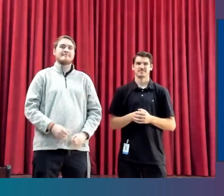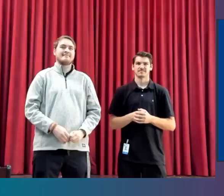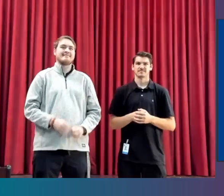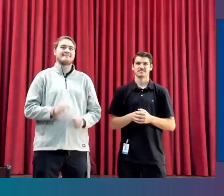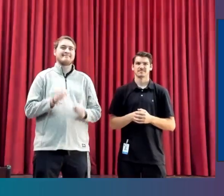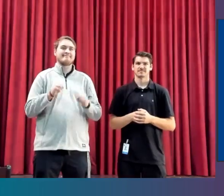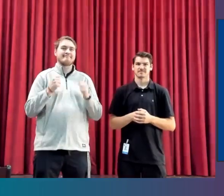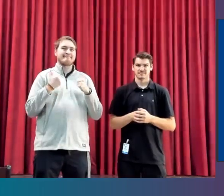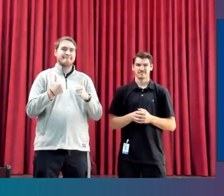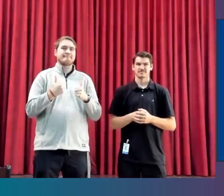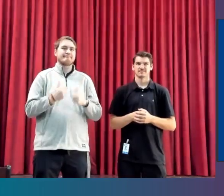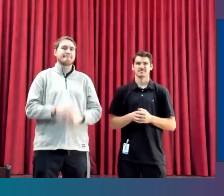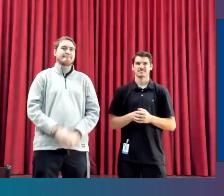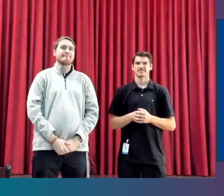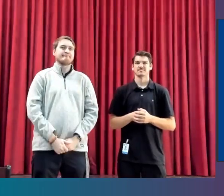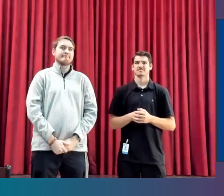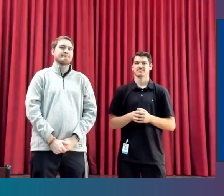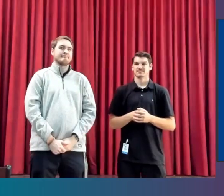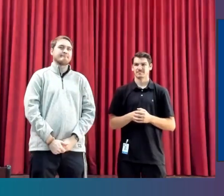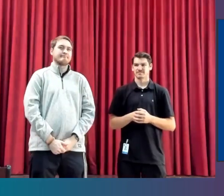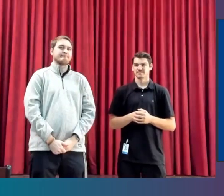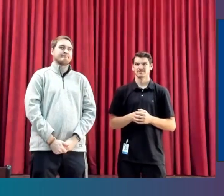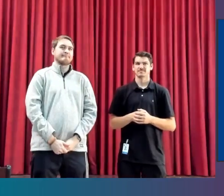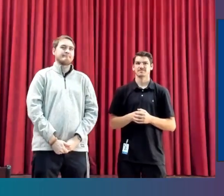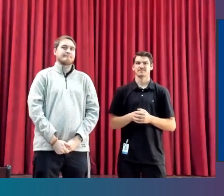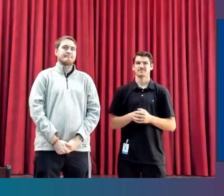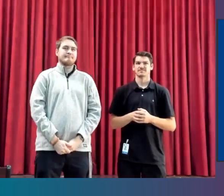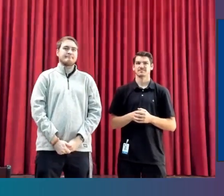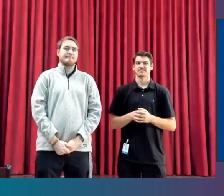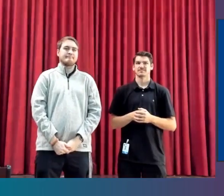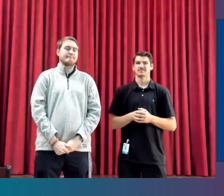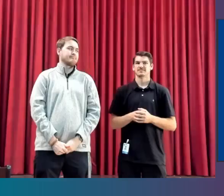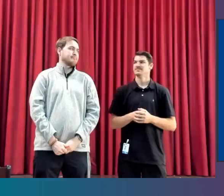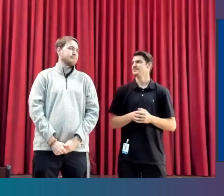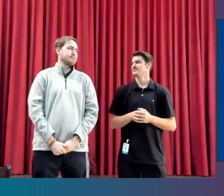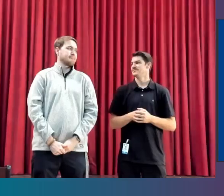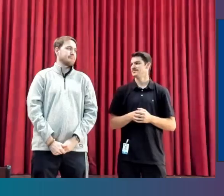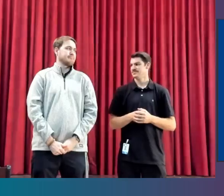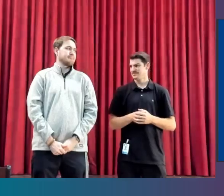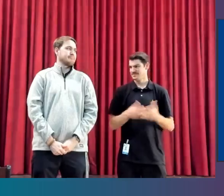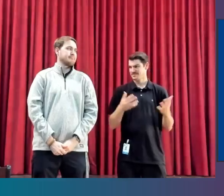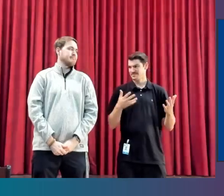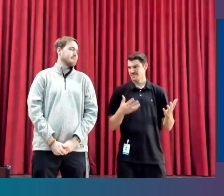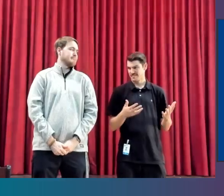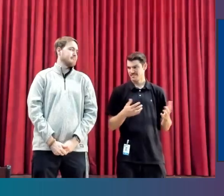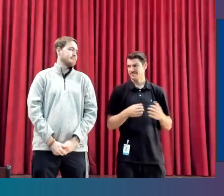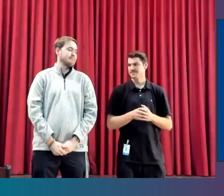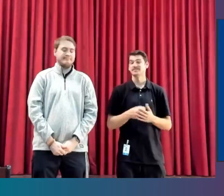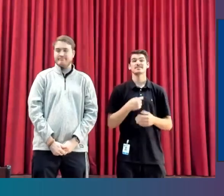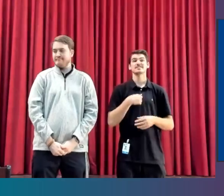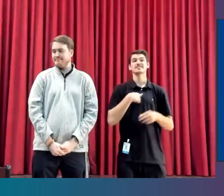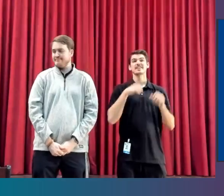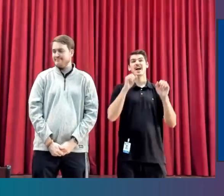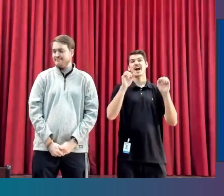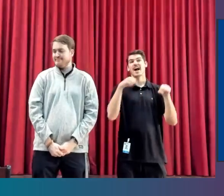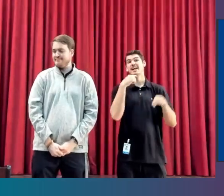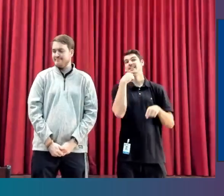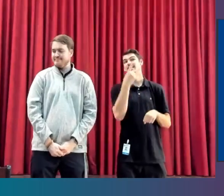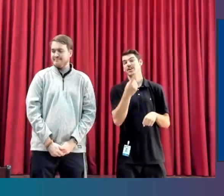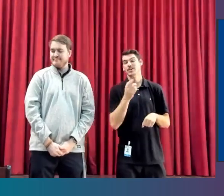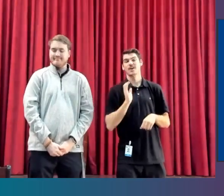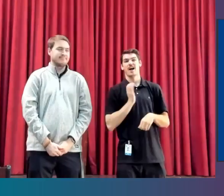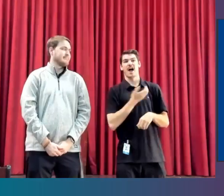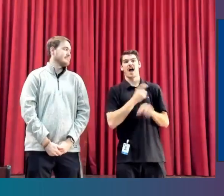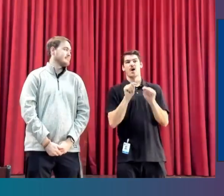just want something good. So I don't know if that's something now that you're with us. I can tell you our